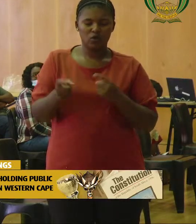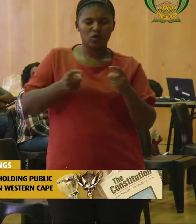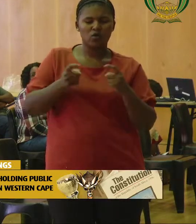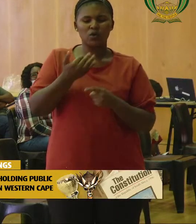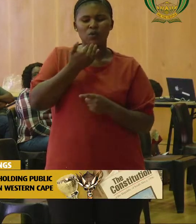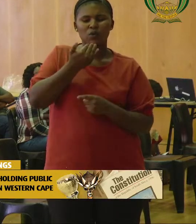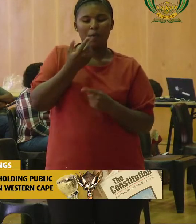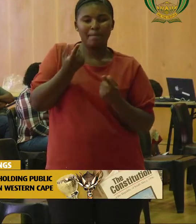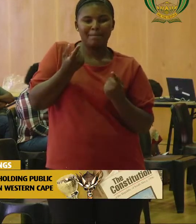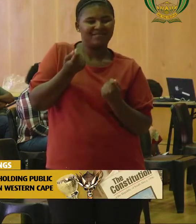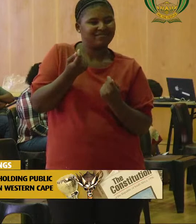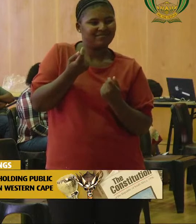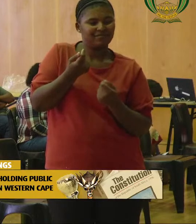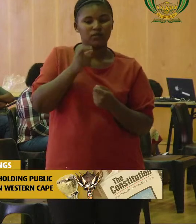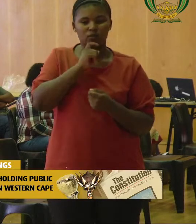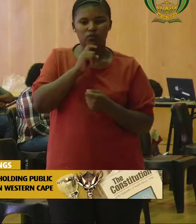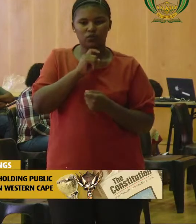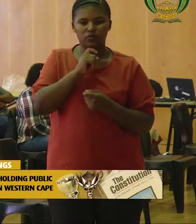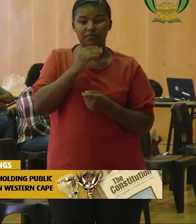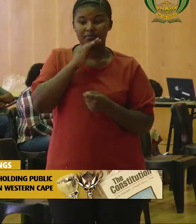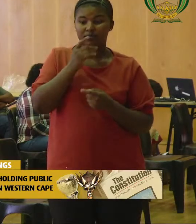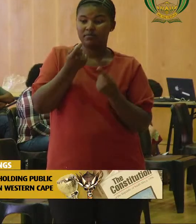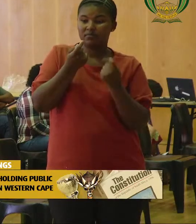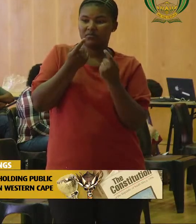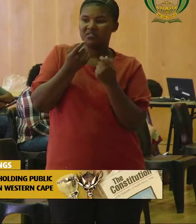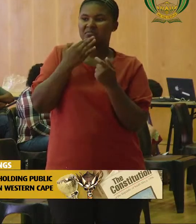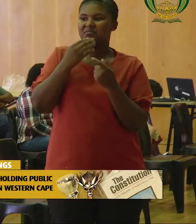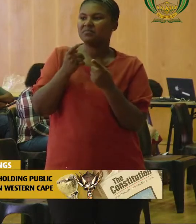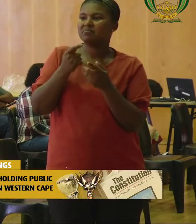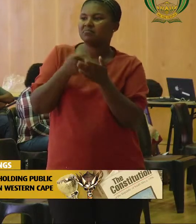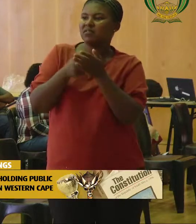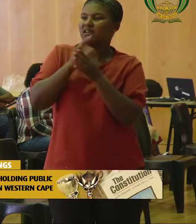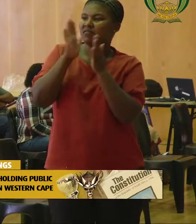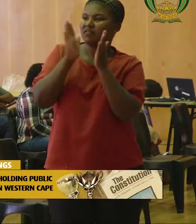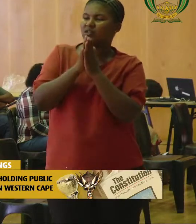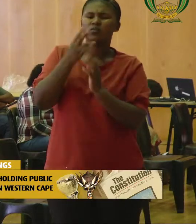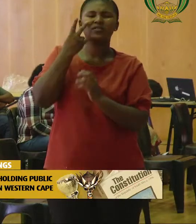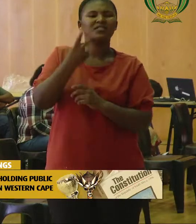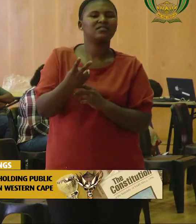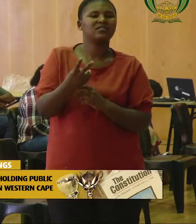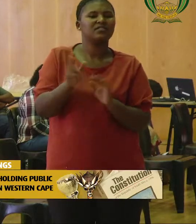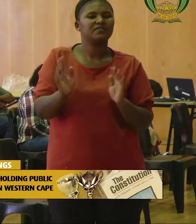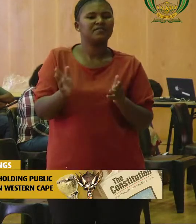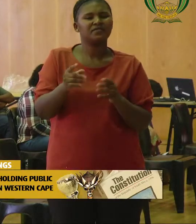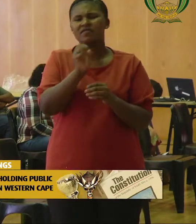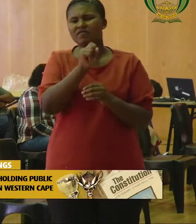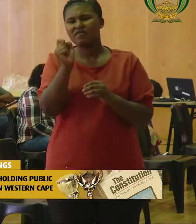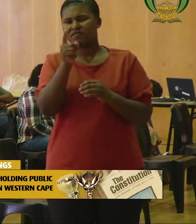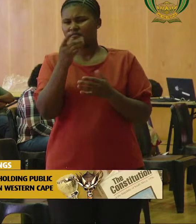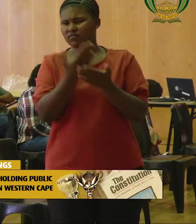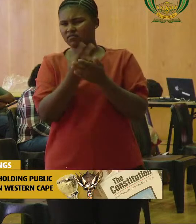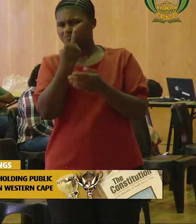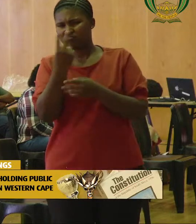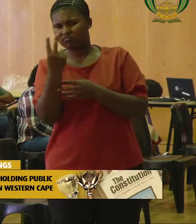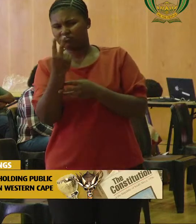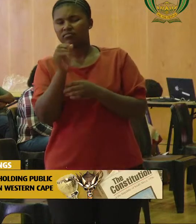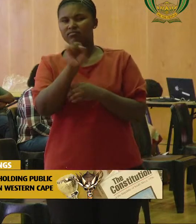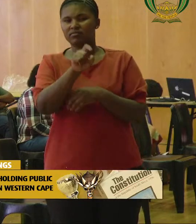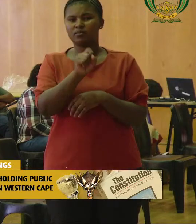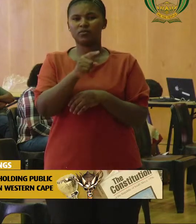by money. They were going to be bought. We see these things from far. You know, we have